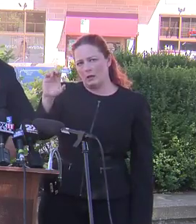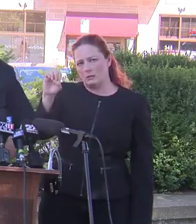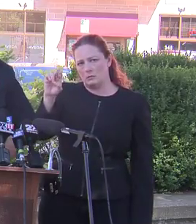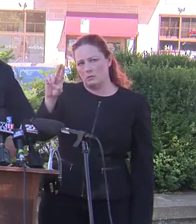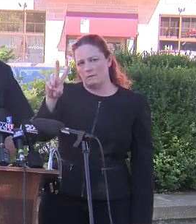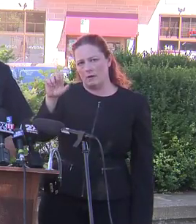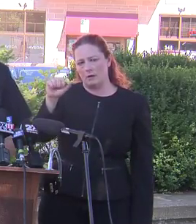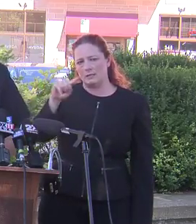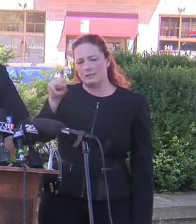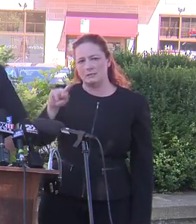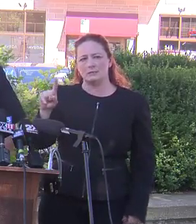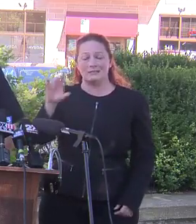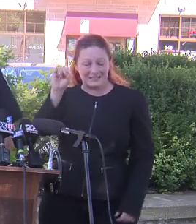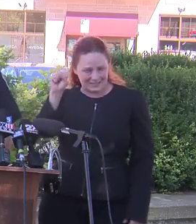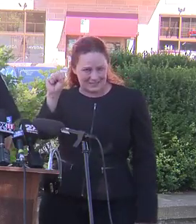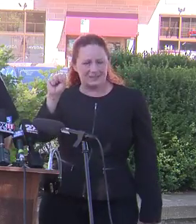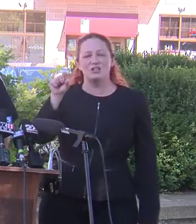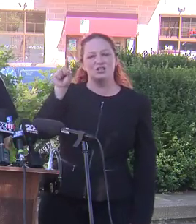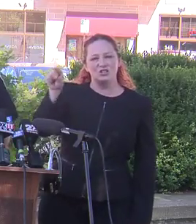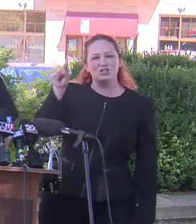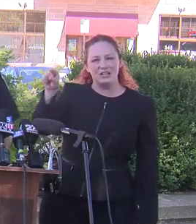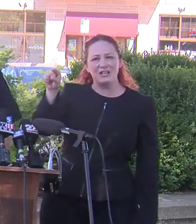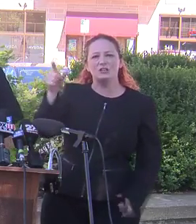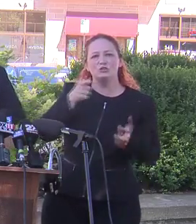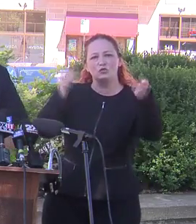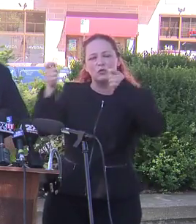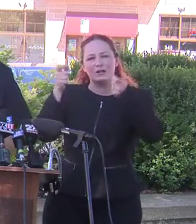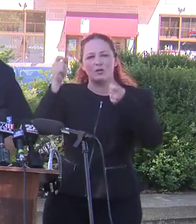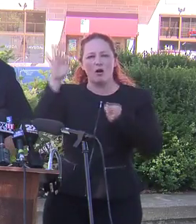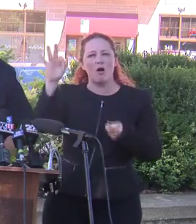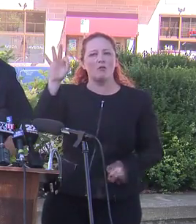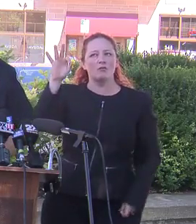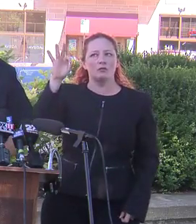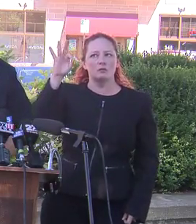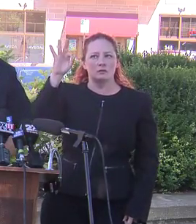Place, and she would like a phone call at her cell phone number, which is